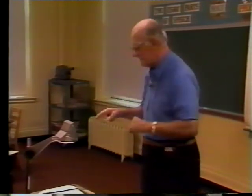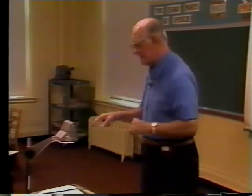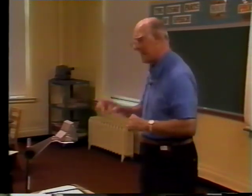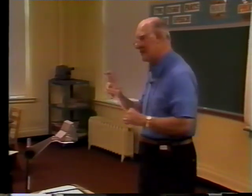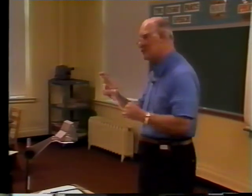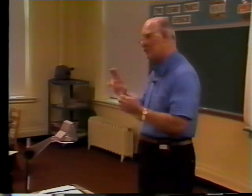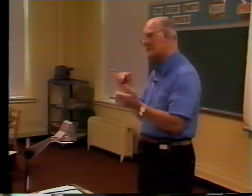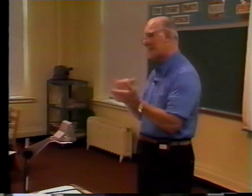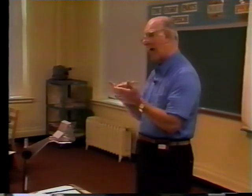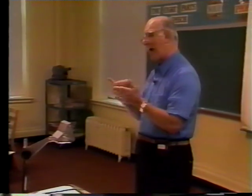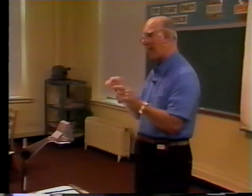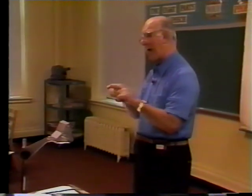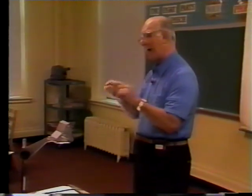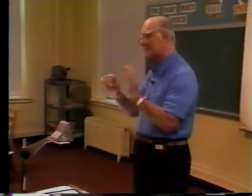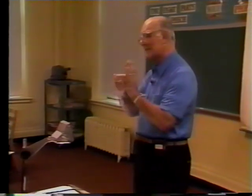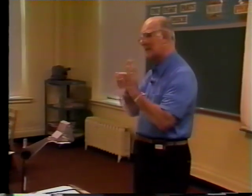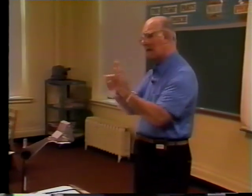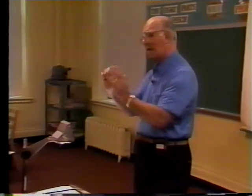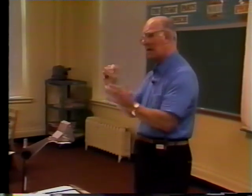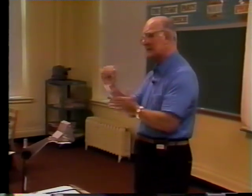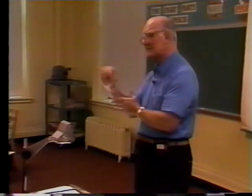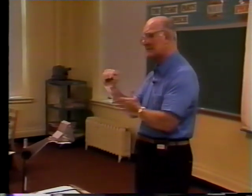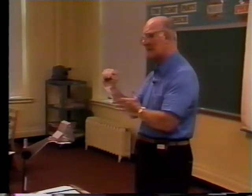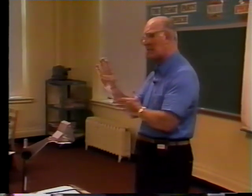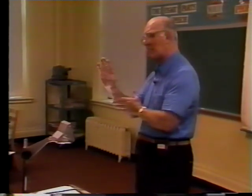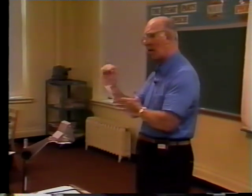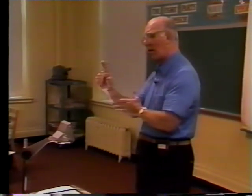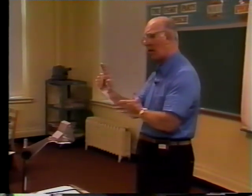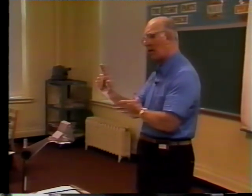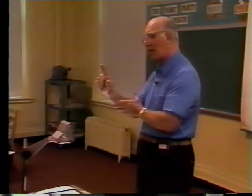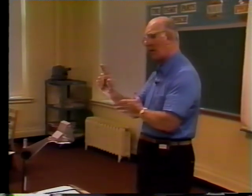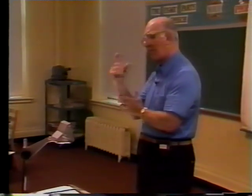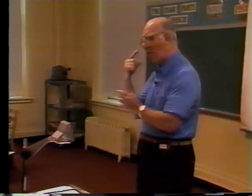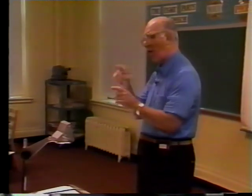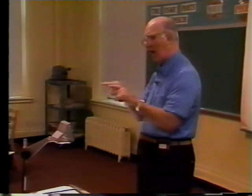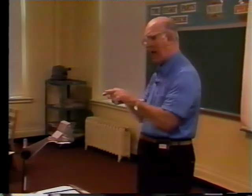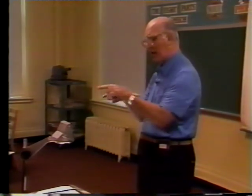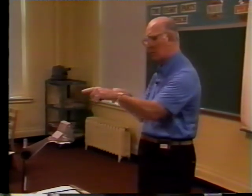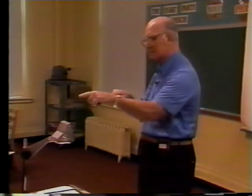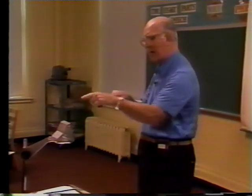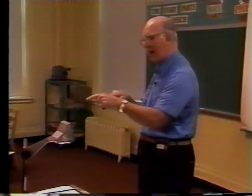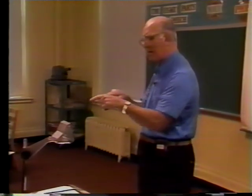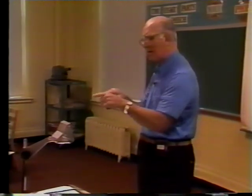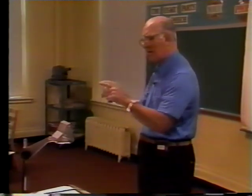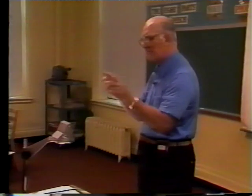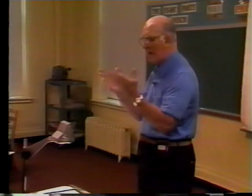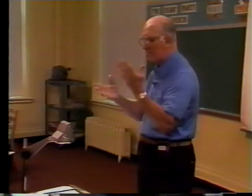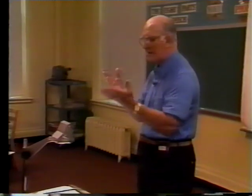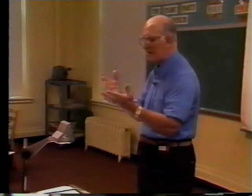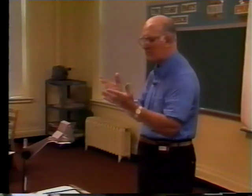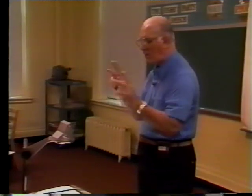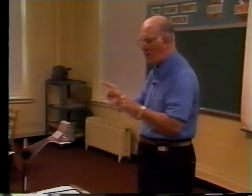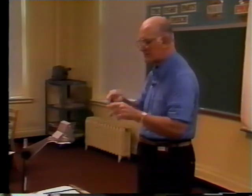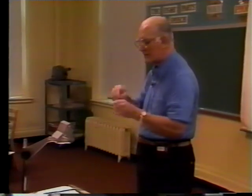They're using that as a symbol for, like you said, maybe person